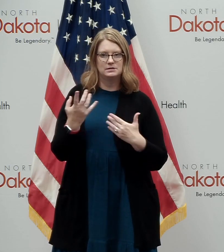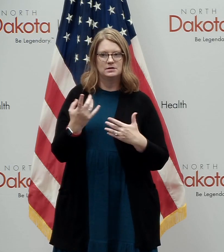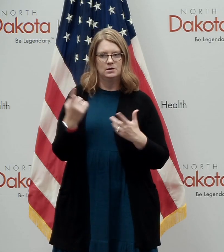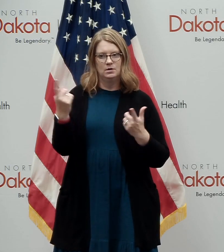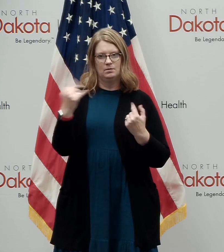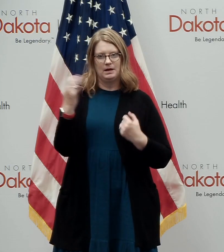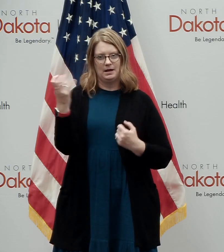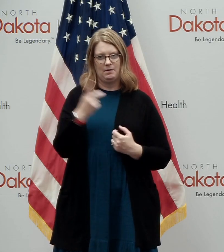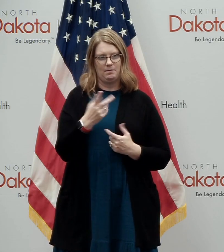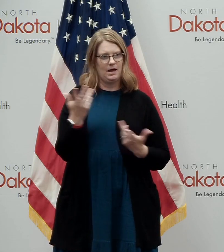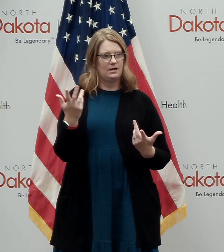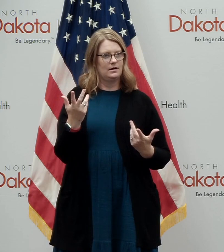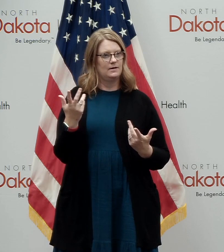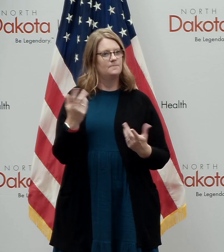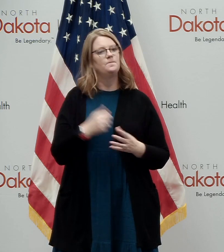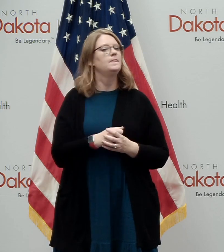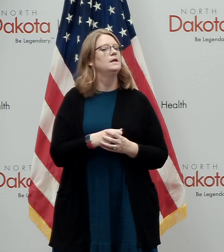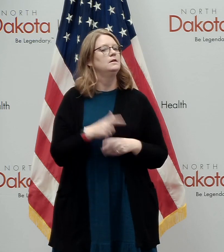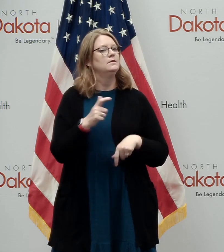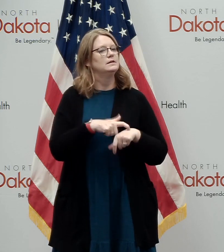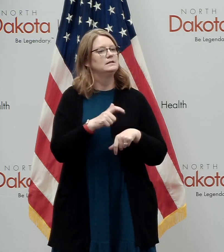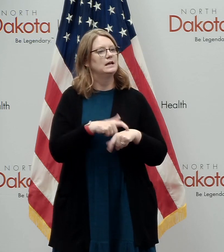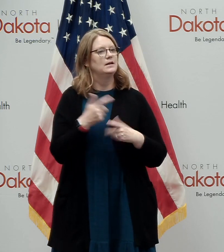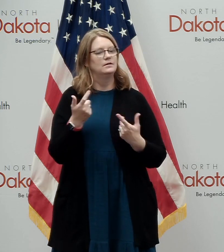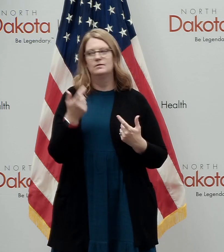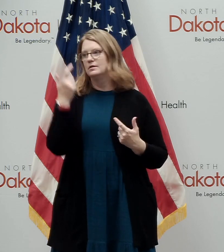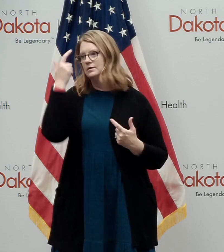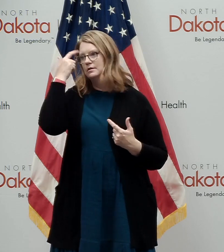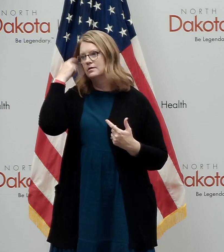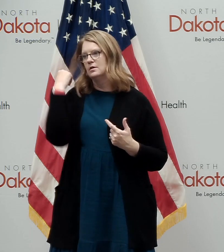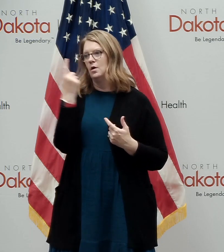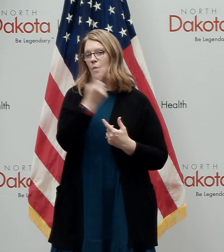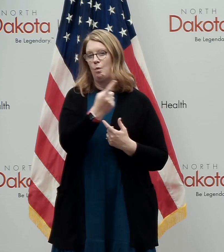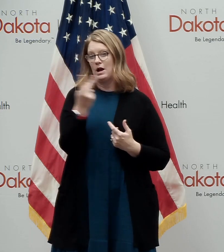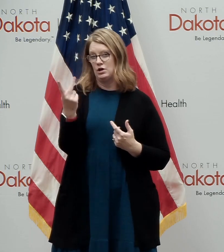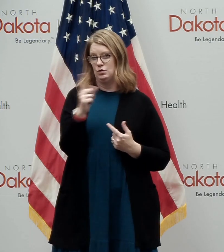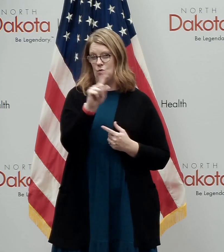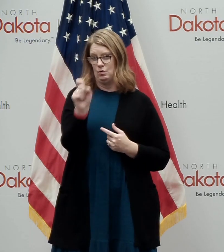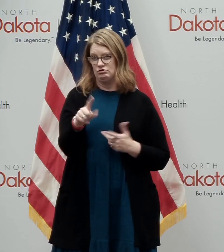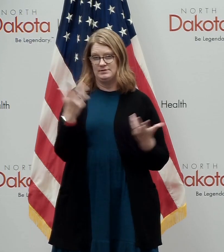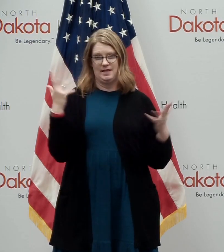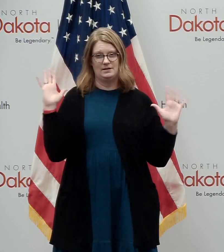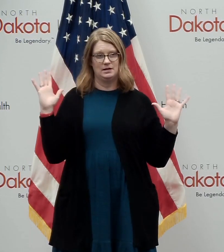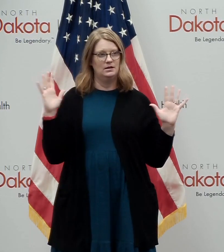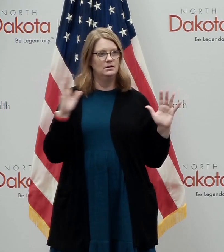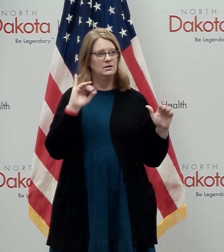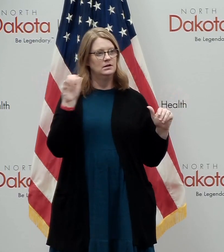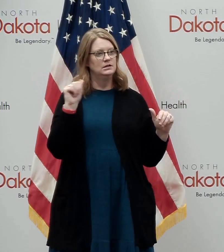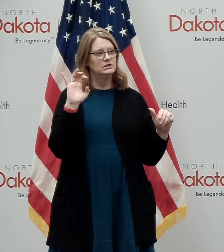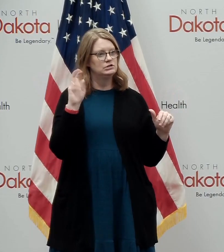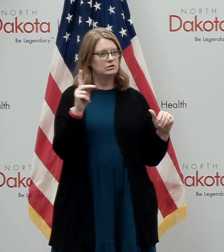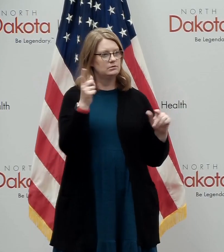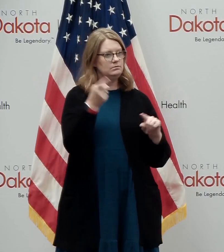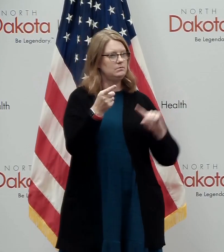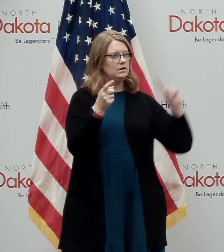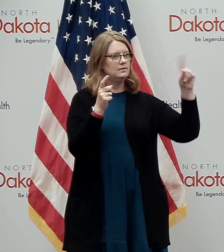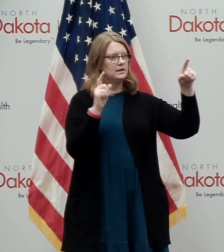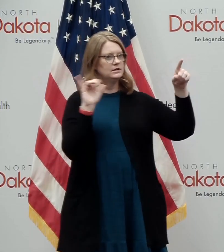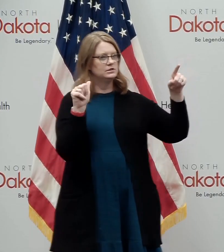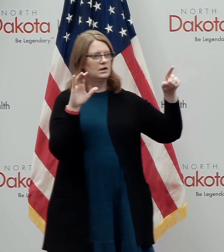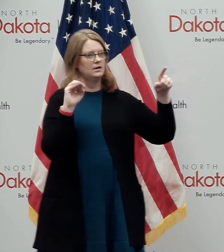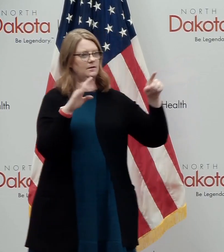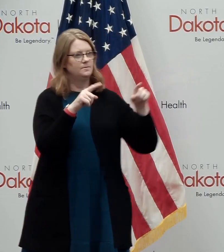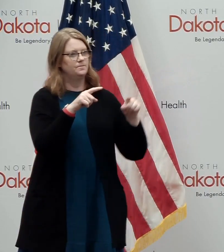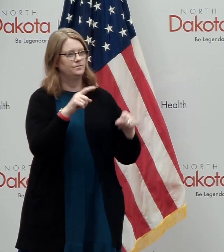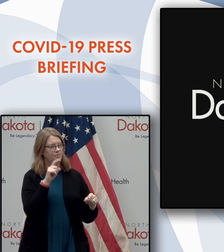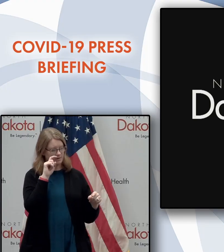be back. And with that, we got time for just 1 or 2 questions is all. We'll go with Jack first and then Jacob. In